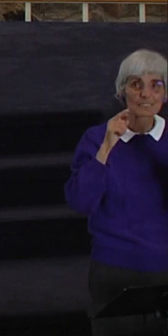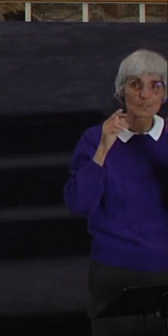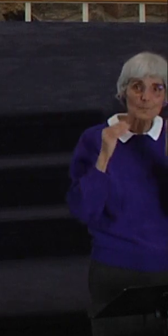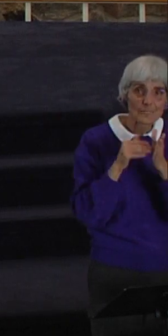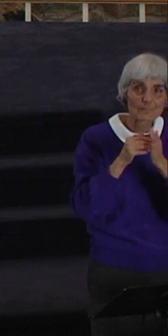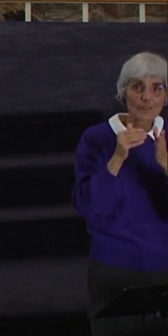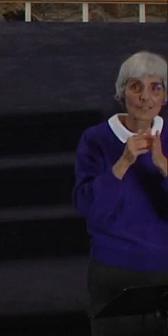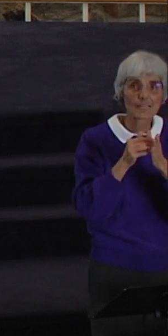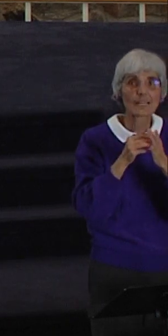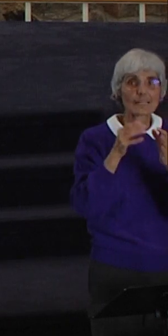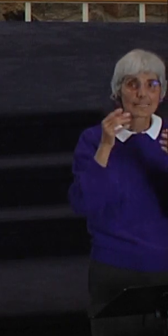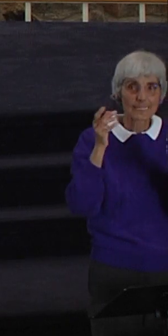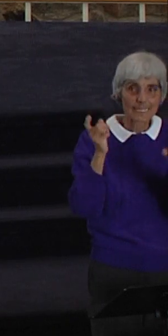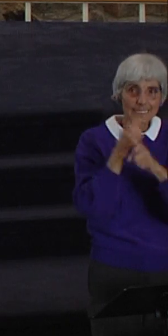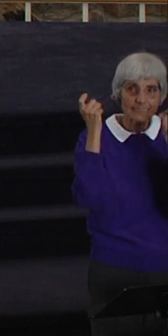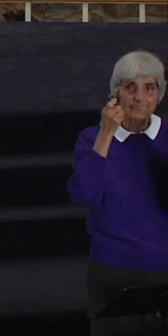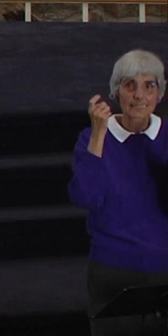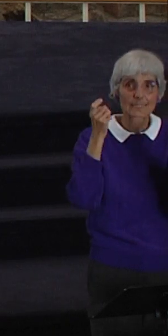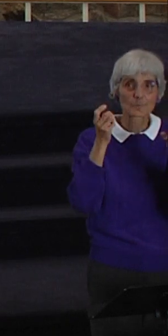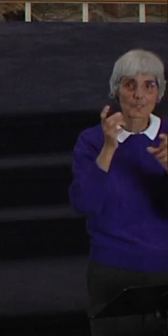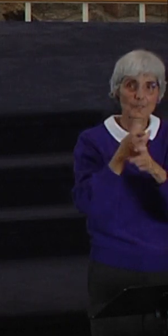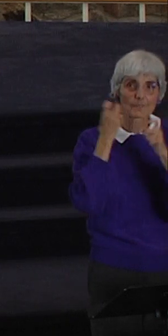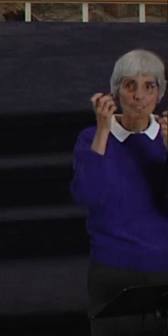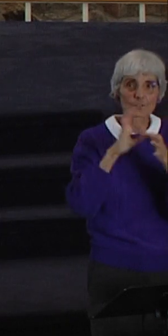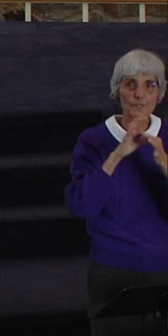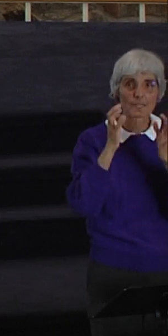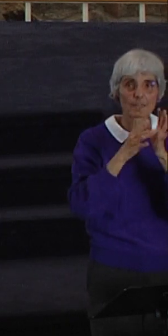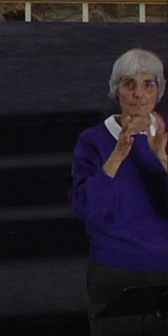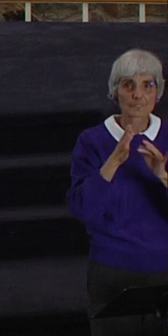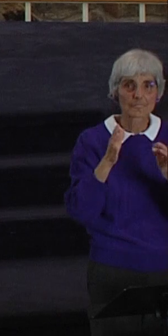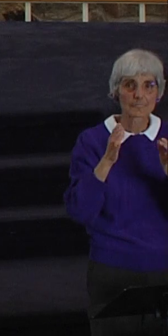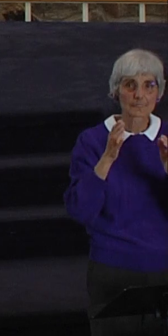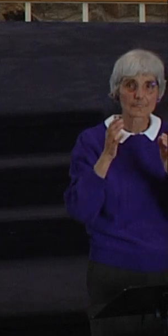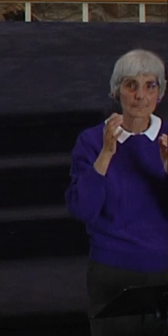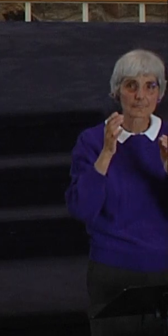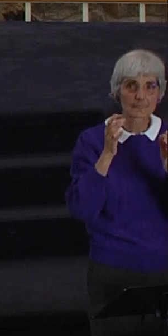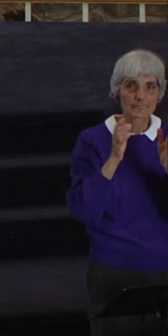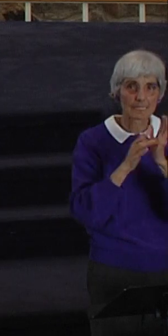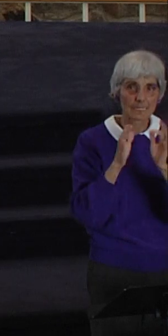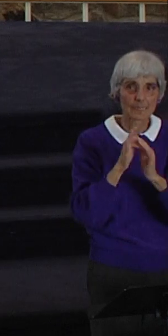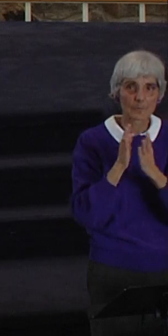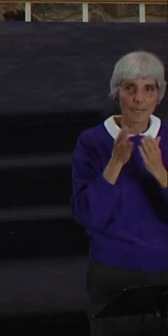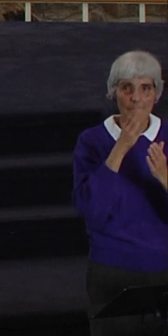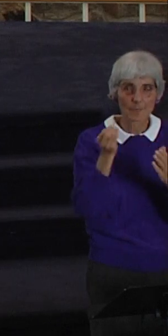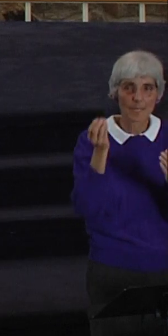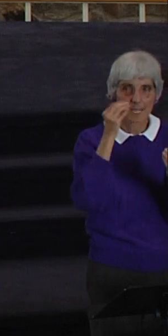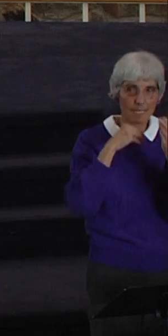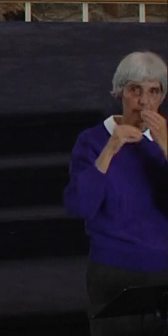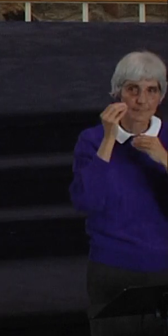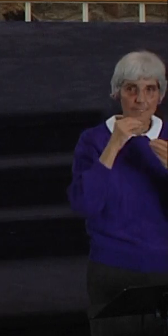and faithful in celebrating the victory of Jesus in word and sacrament?